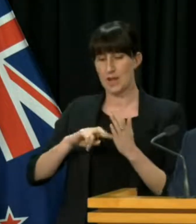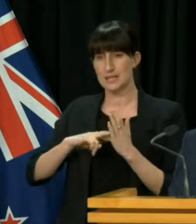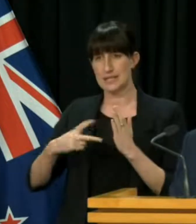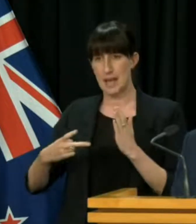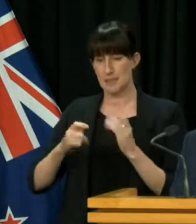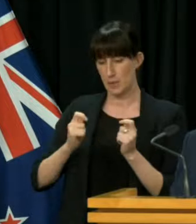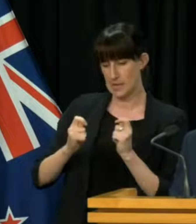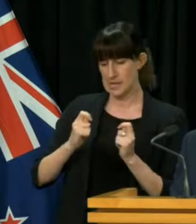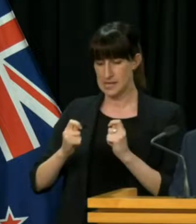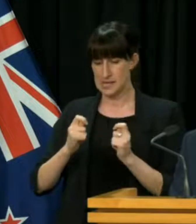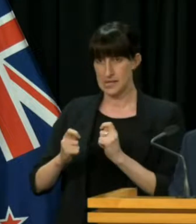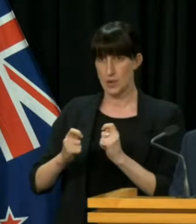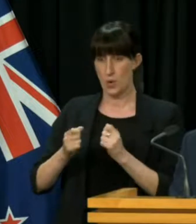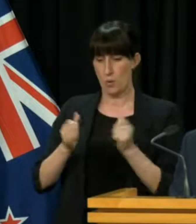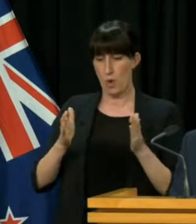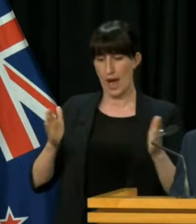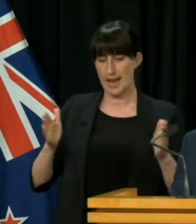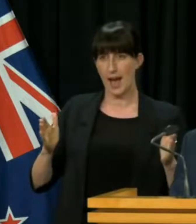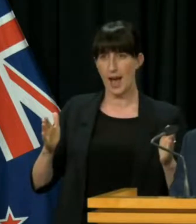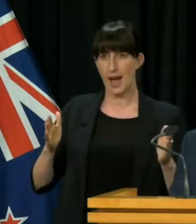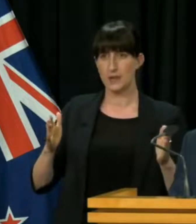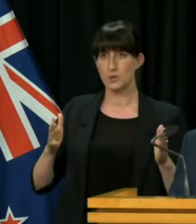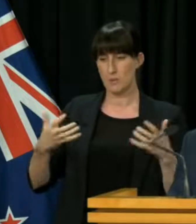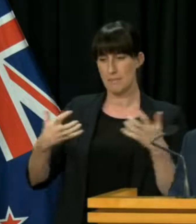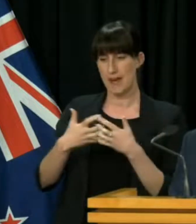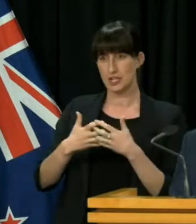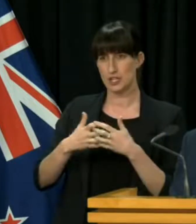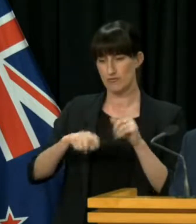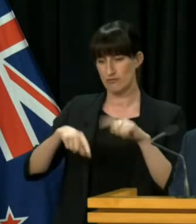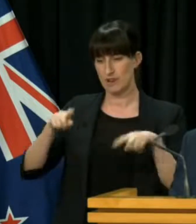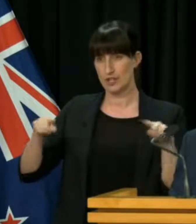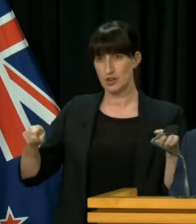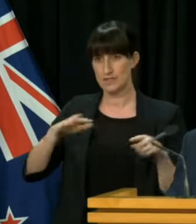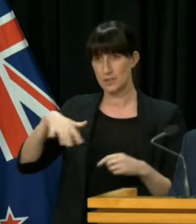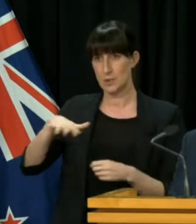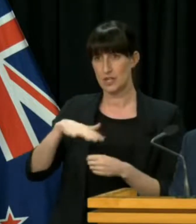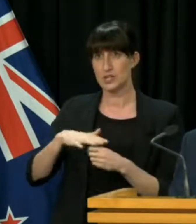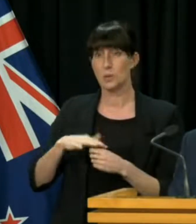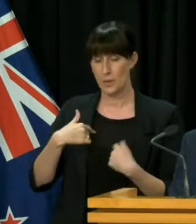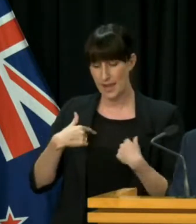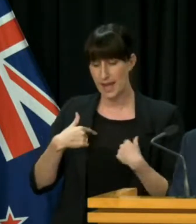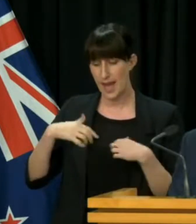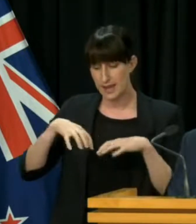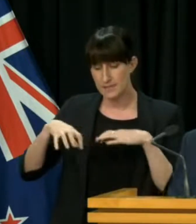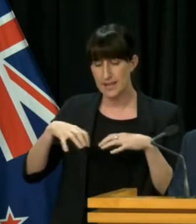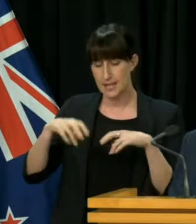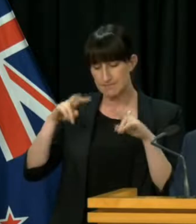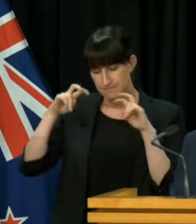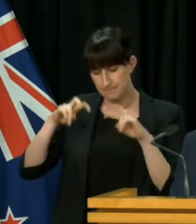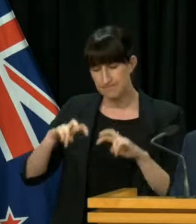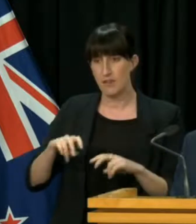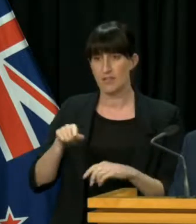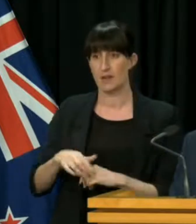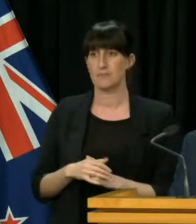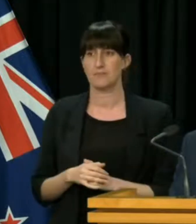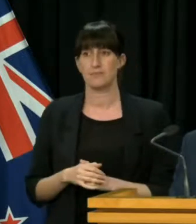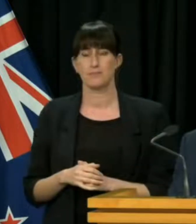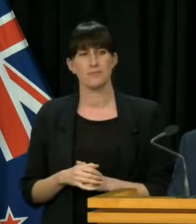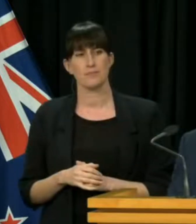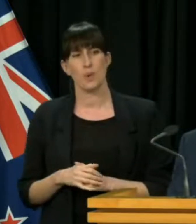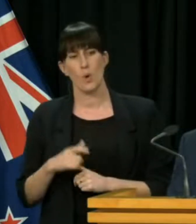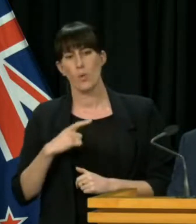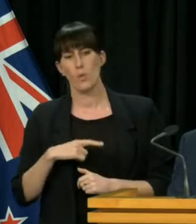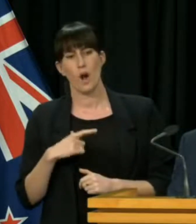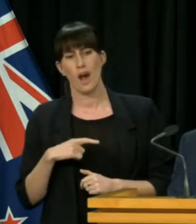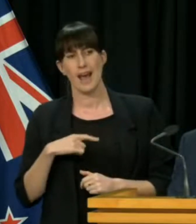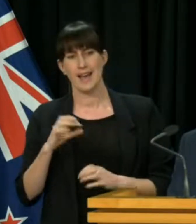tweaked to support a range of different situations, and that's something that we're actively having a look at and talking about with other ministers. The reason not being to do